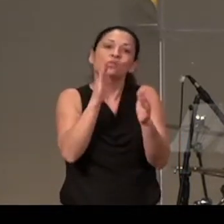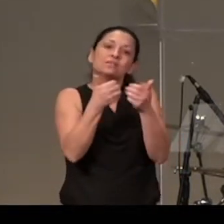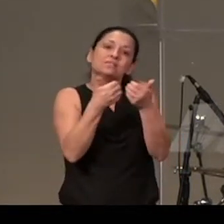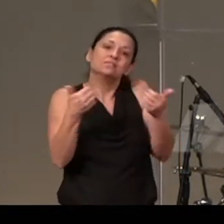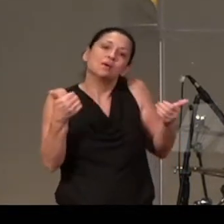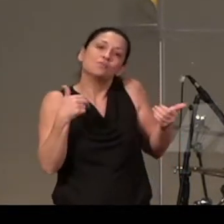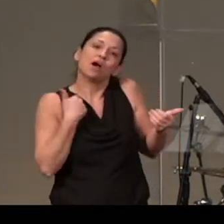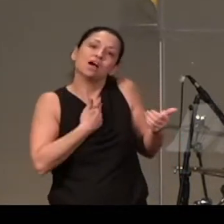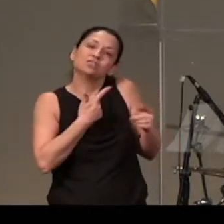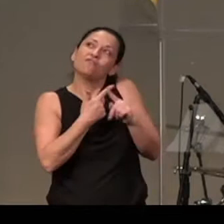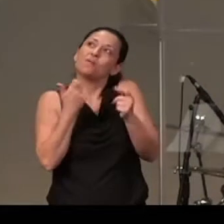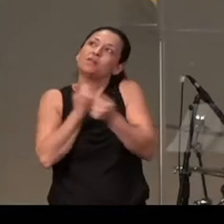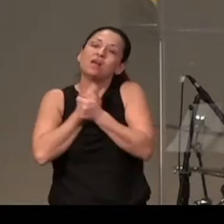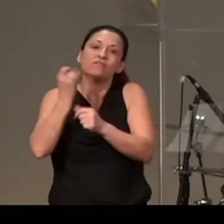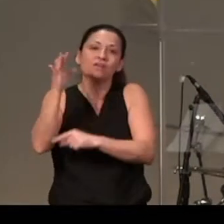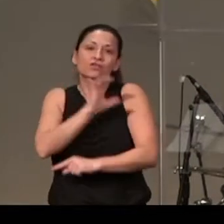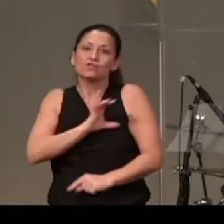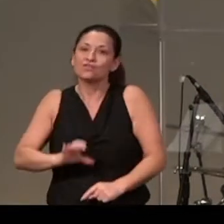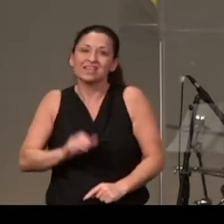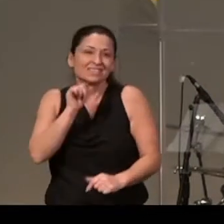of Christ, not even death, right?